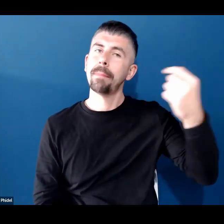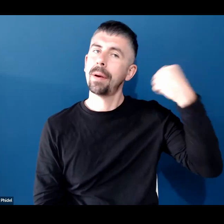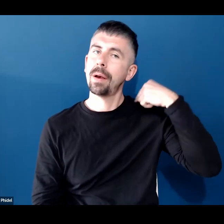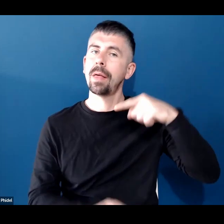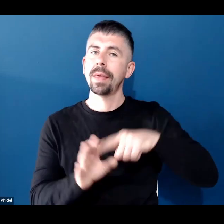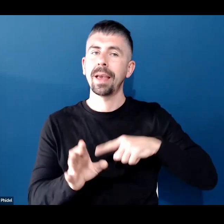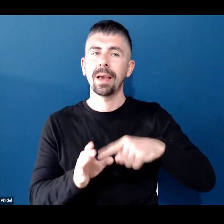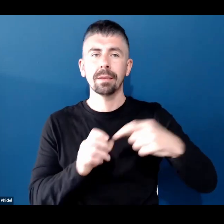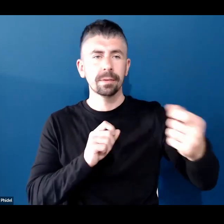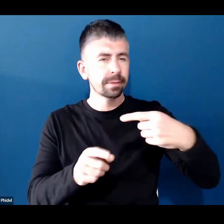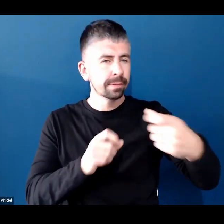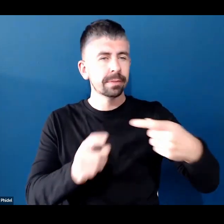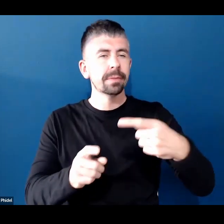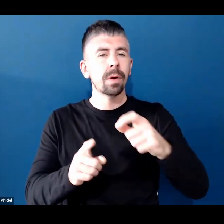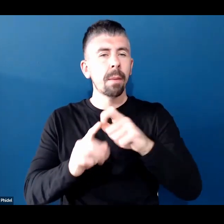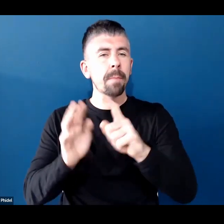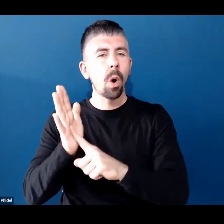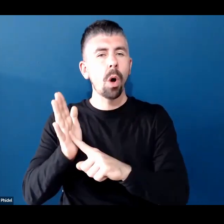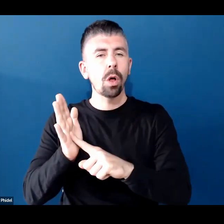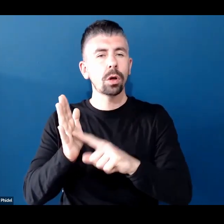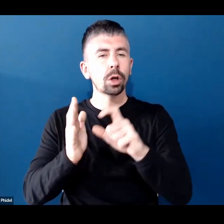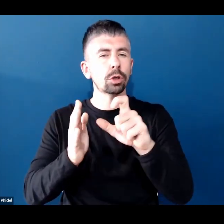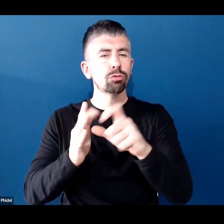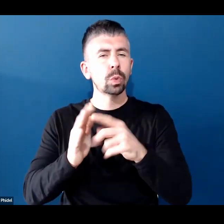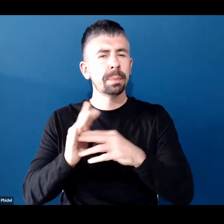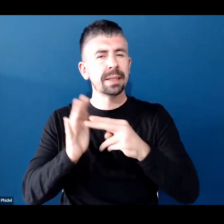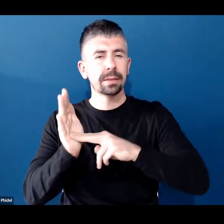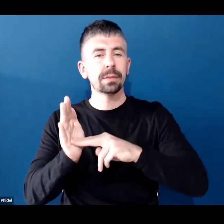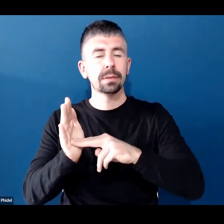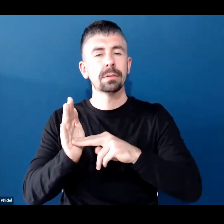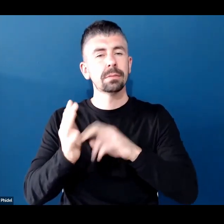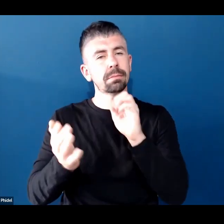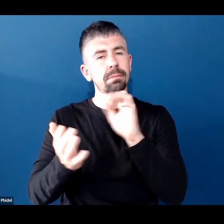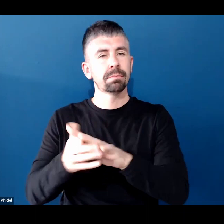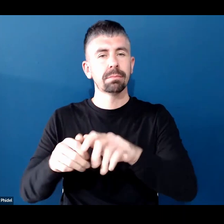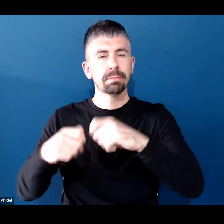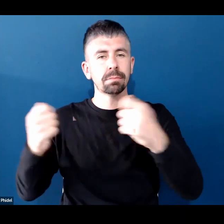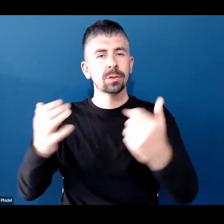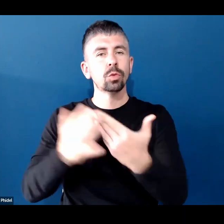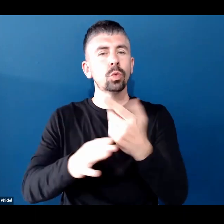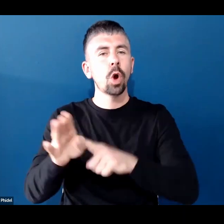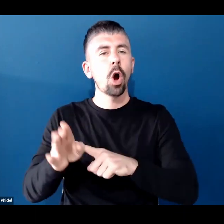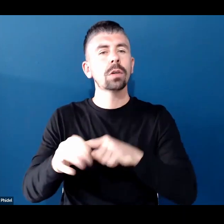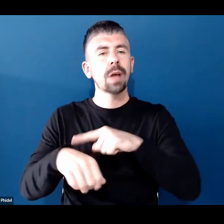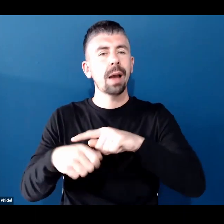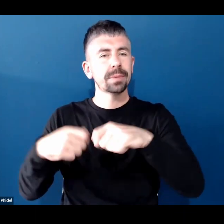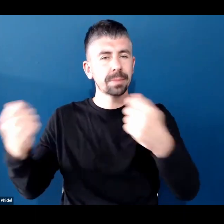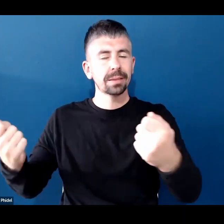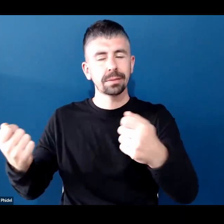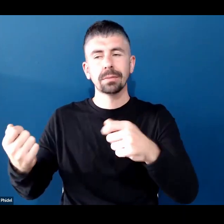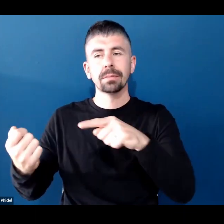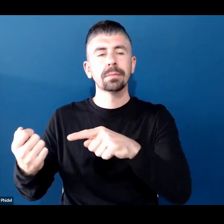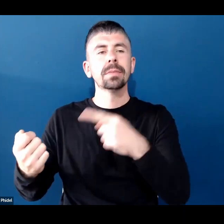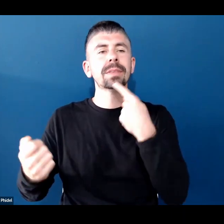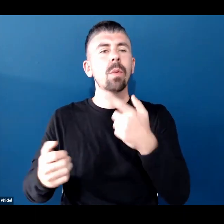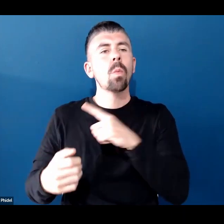economist Paul Krugman had a piece published in the New York Times saying, wonking out why growth can be green. And